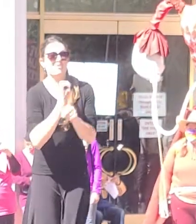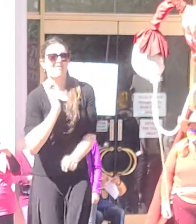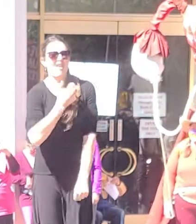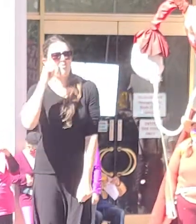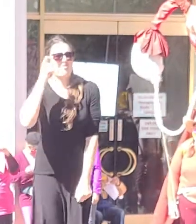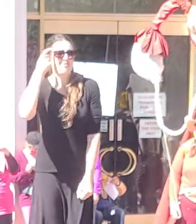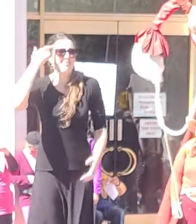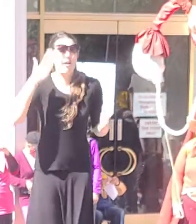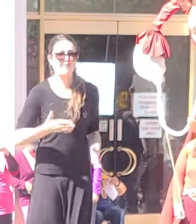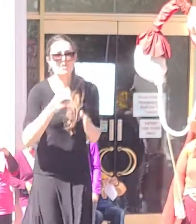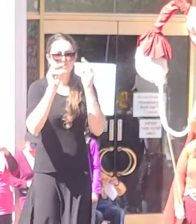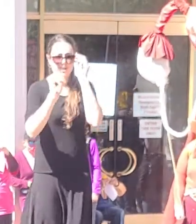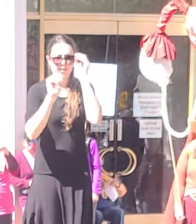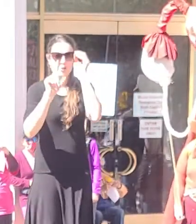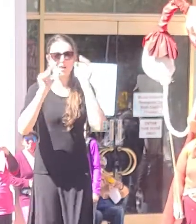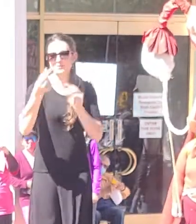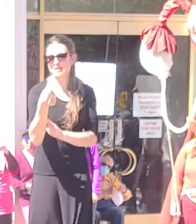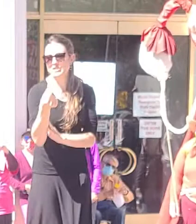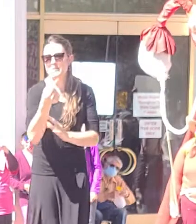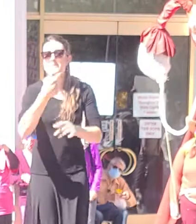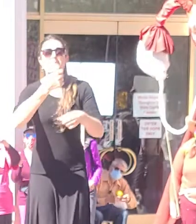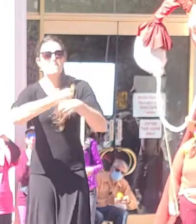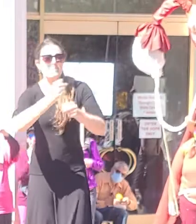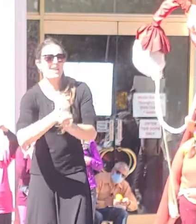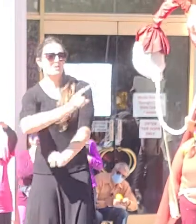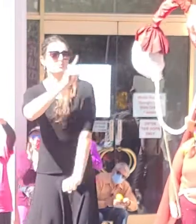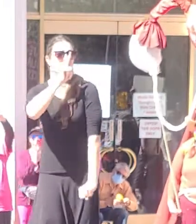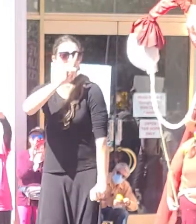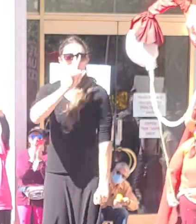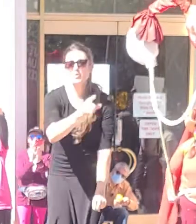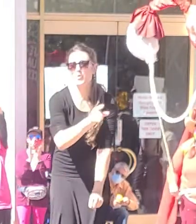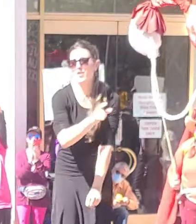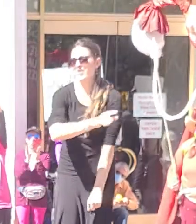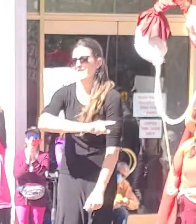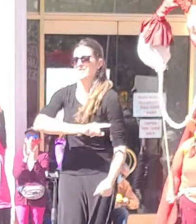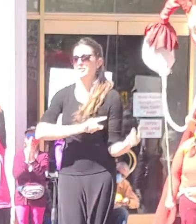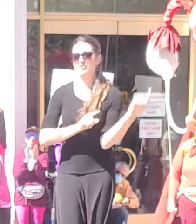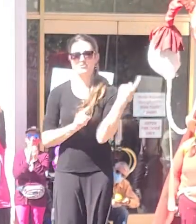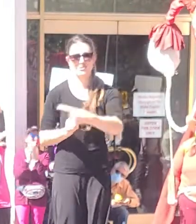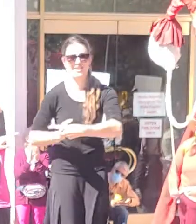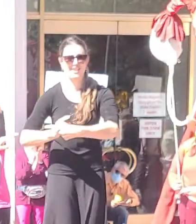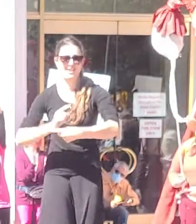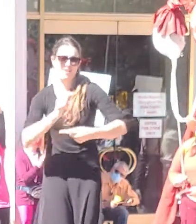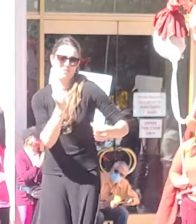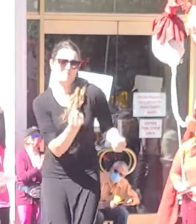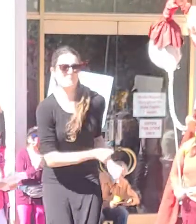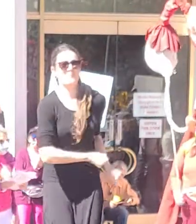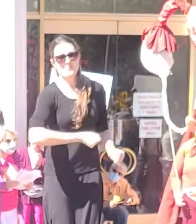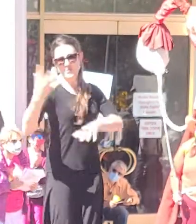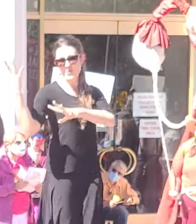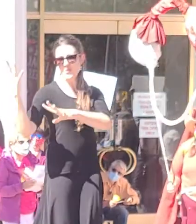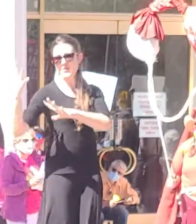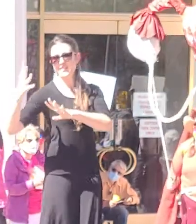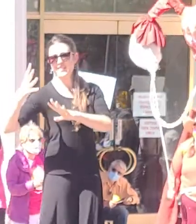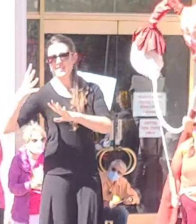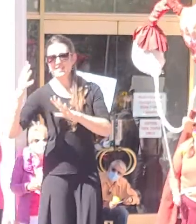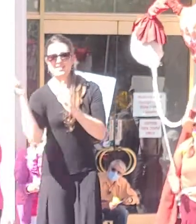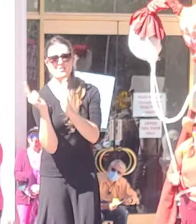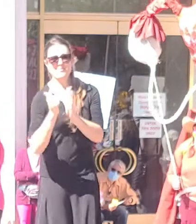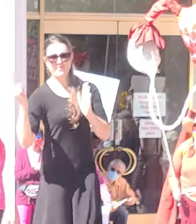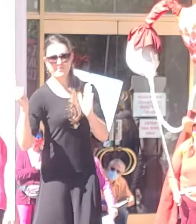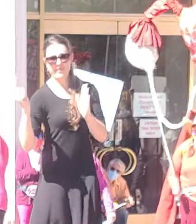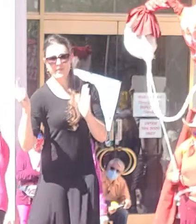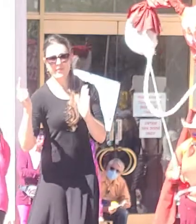Lujan Grisham, made sure that she removed the barriers and